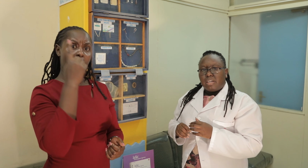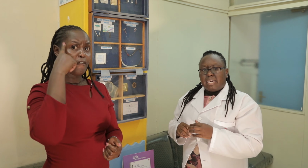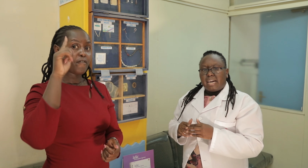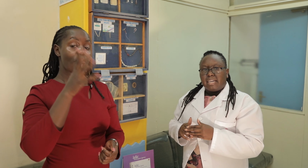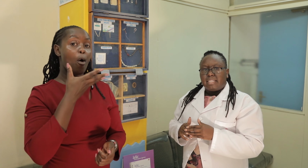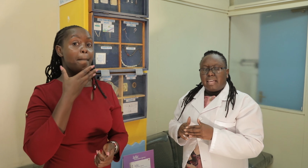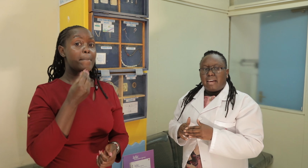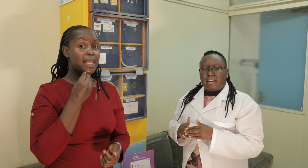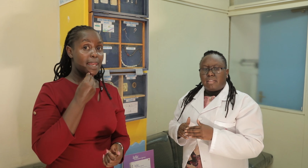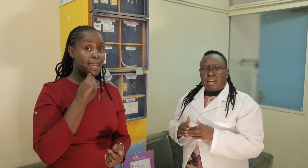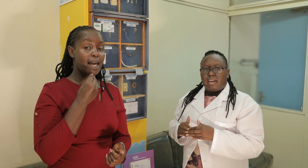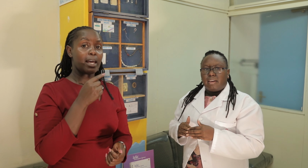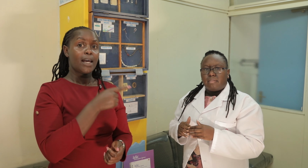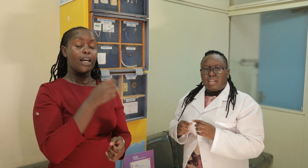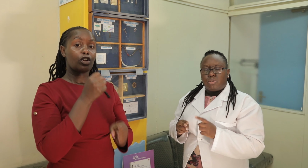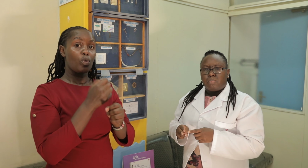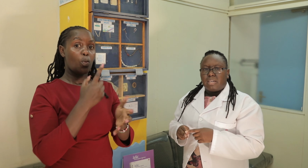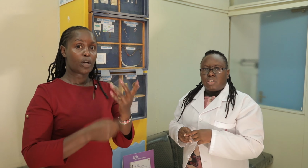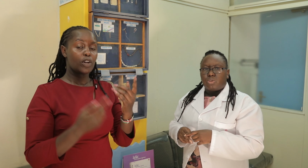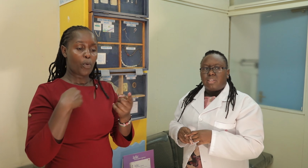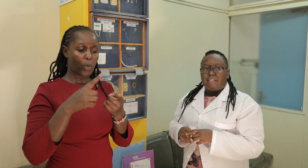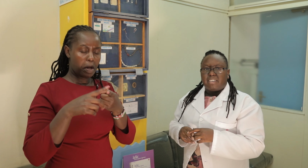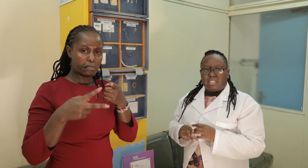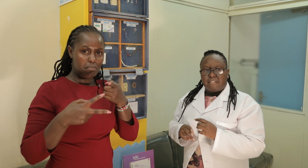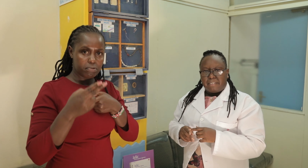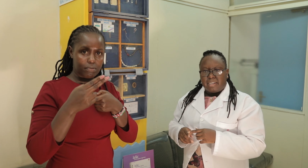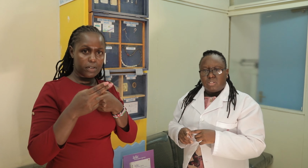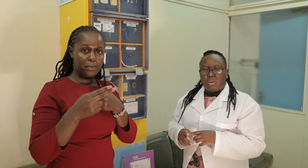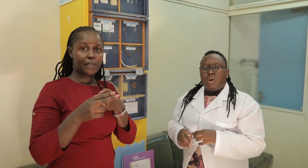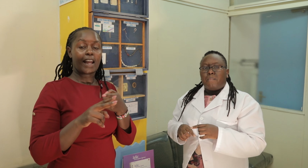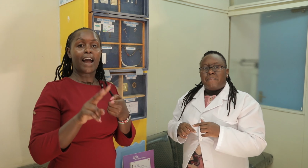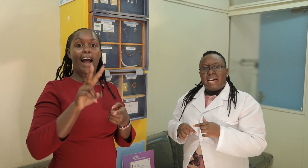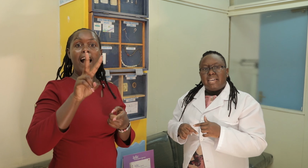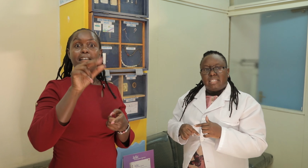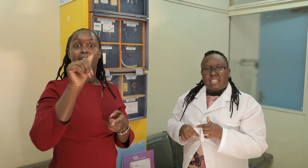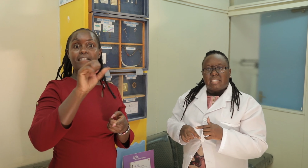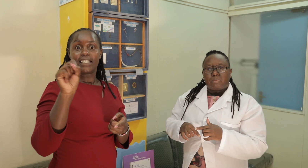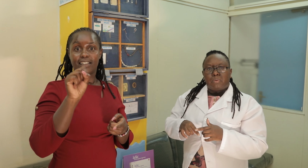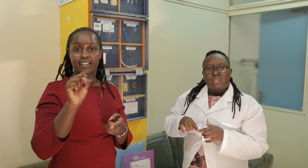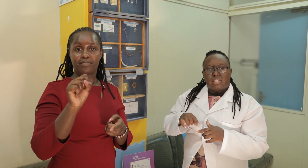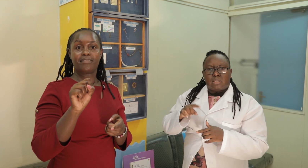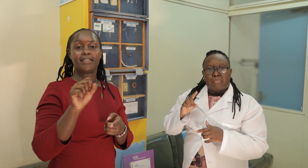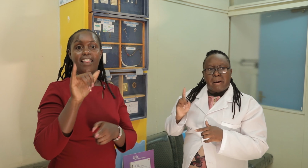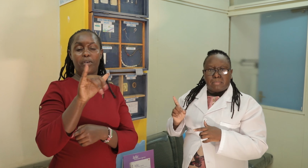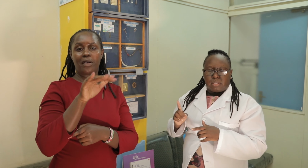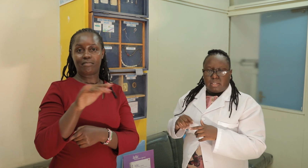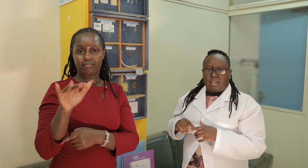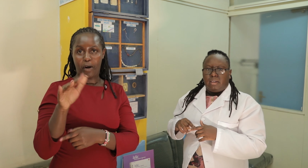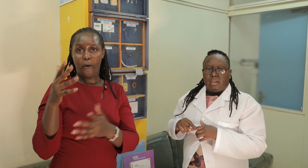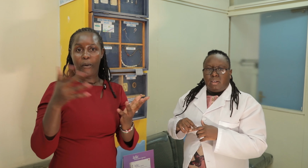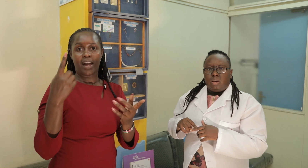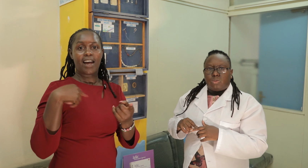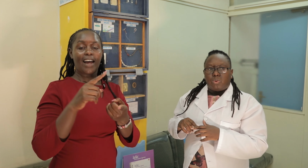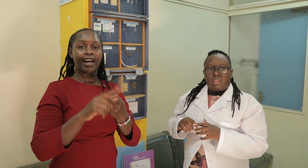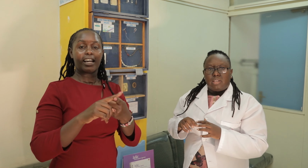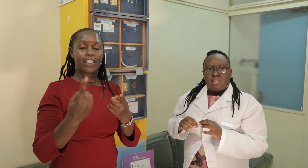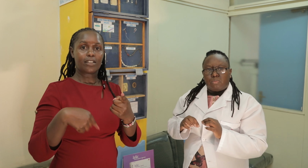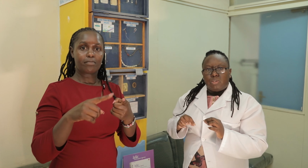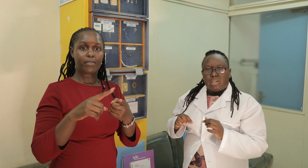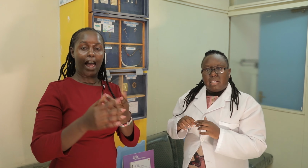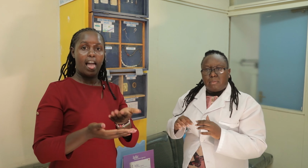we usually cut the tube that is called the vas deferens, where it transports the sperms.